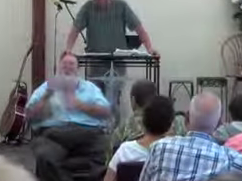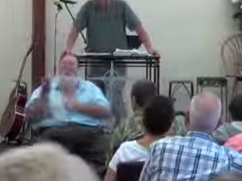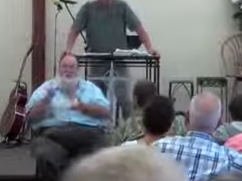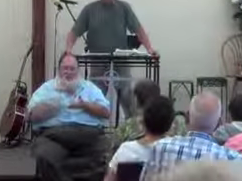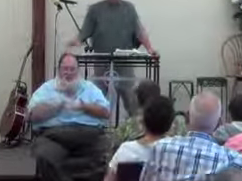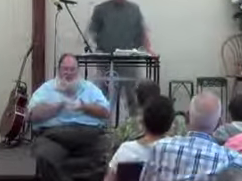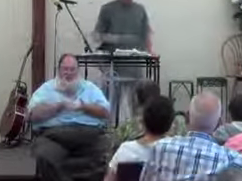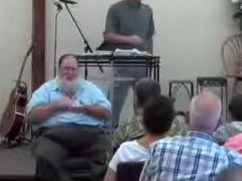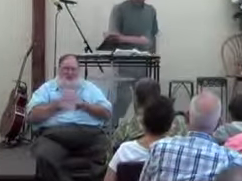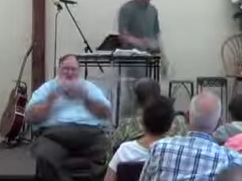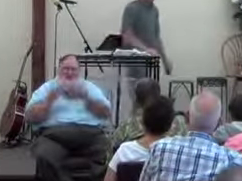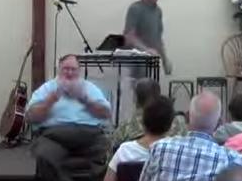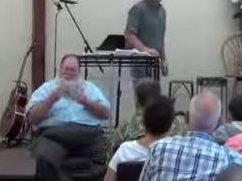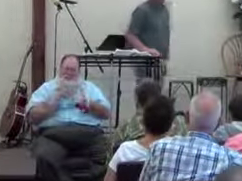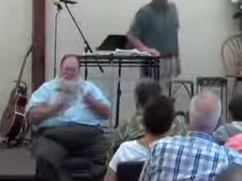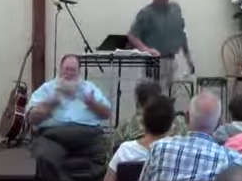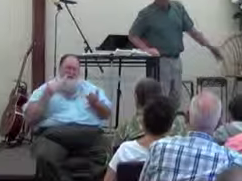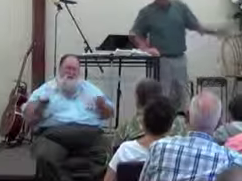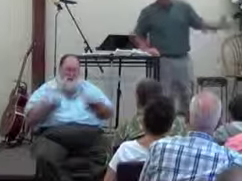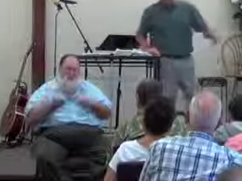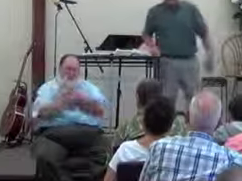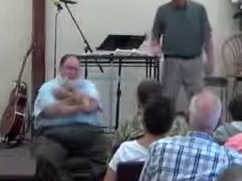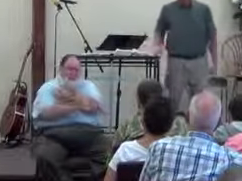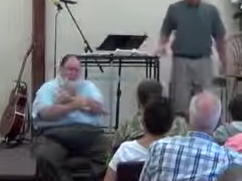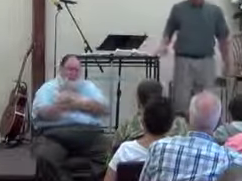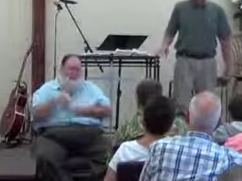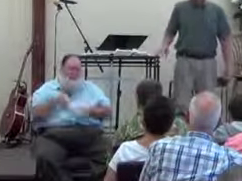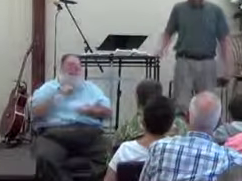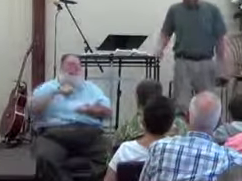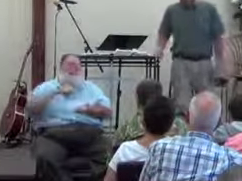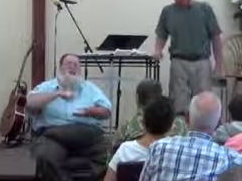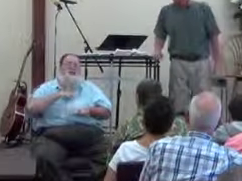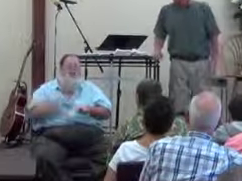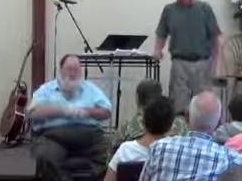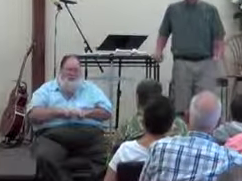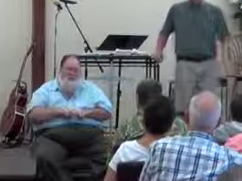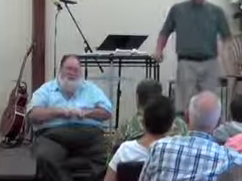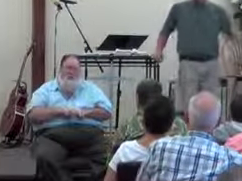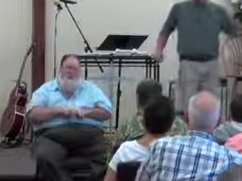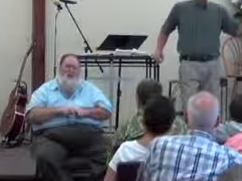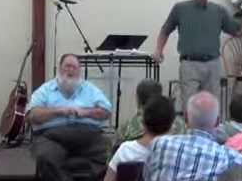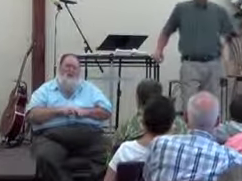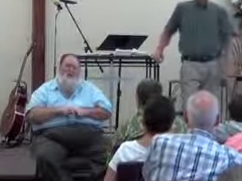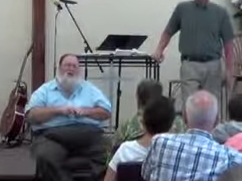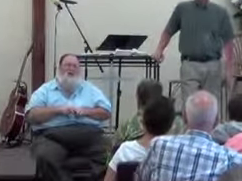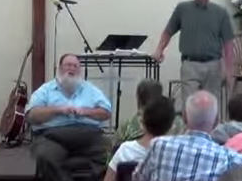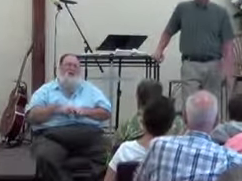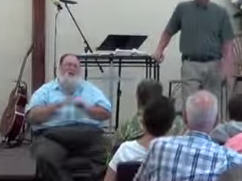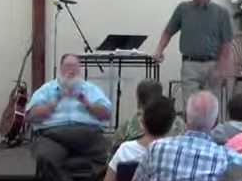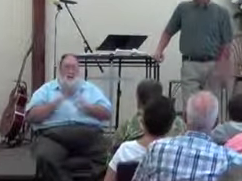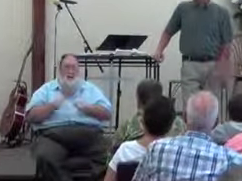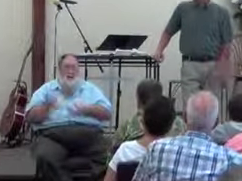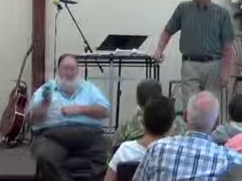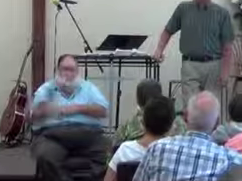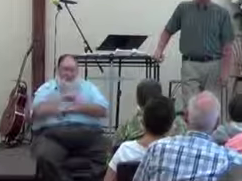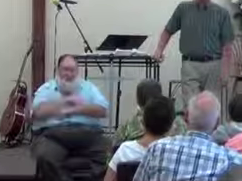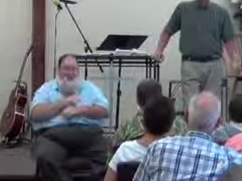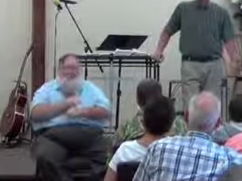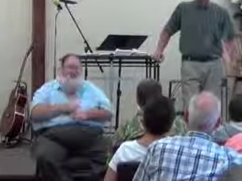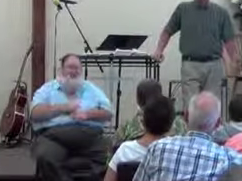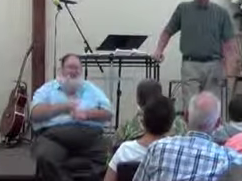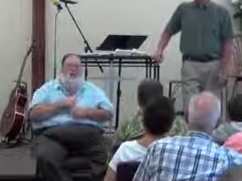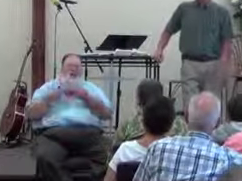of this country. I'm so thankful that I could just sit around on Independence Day and thank those men and women who gave their lives for us,